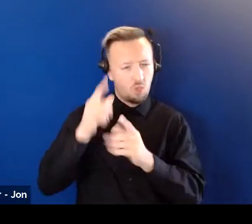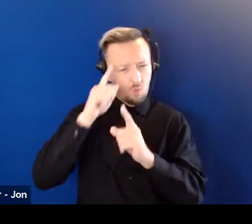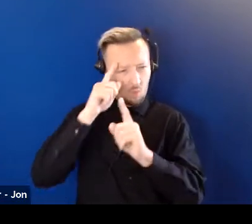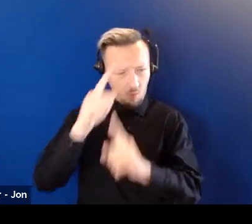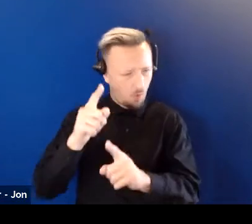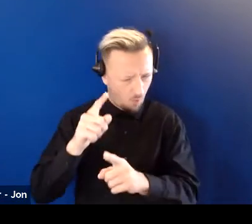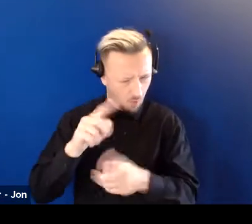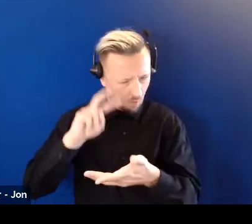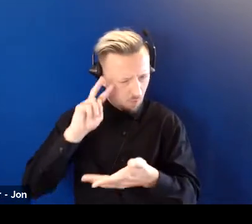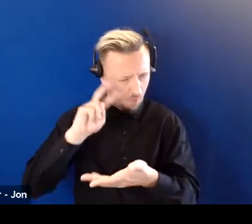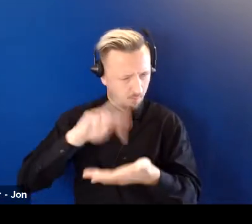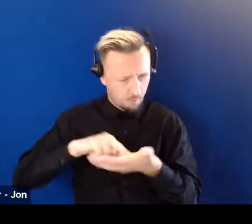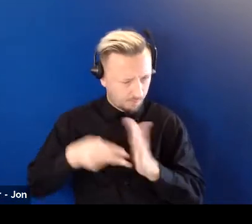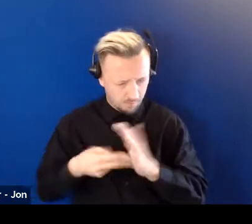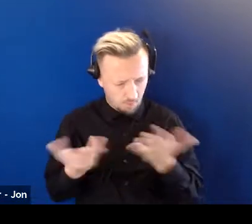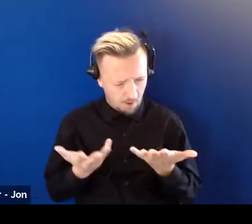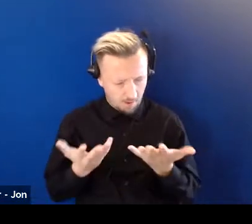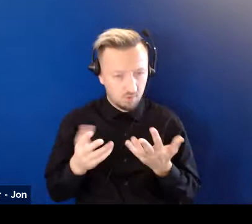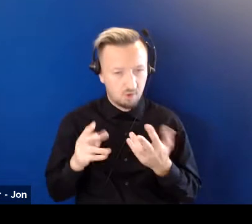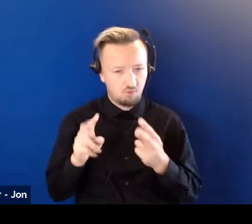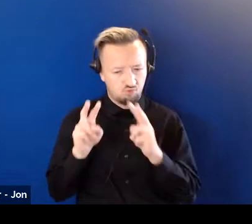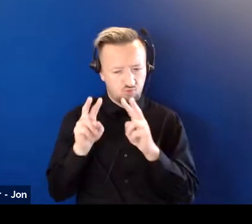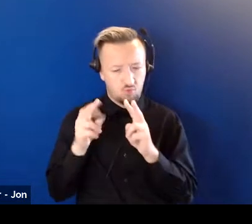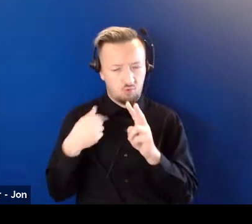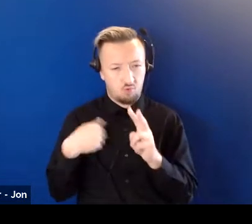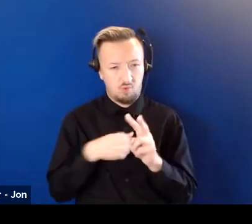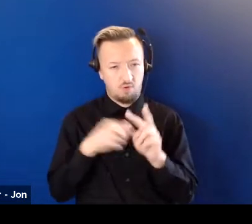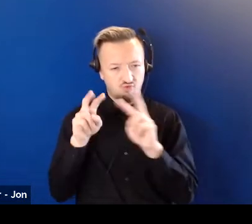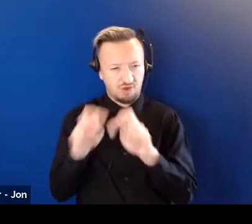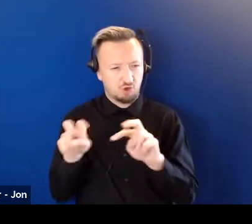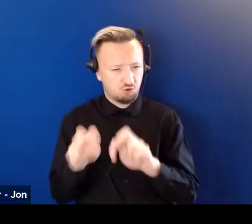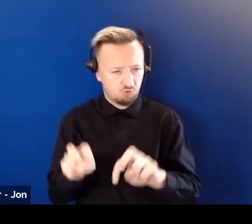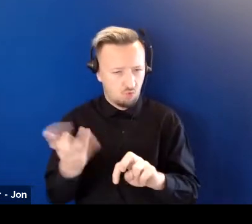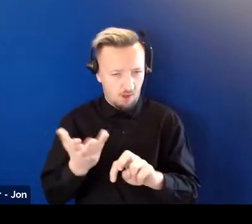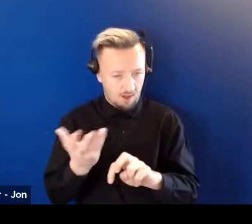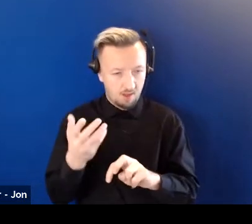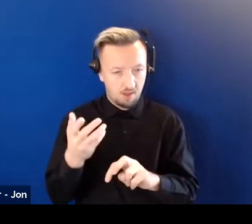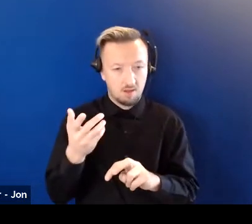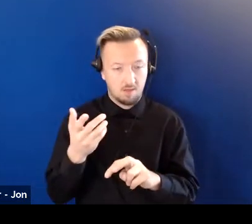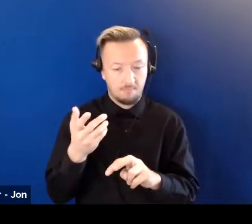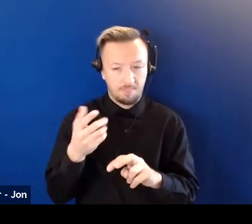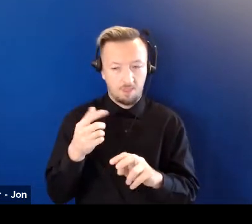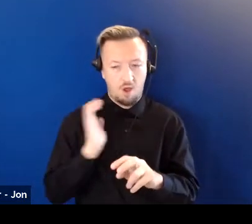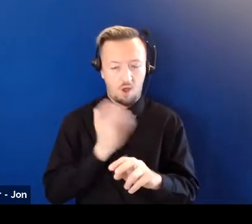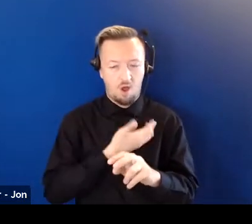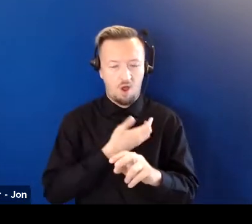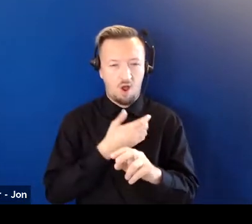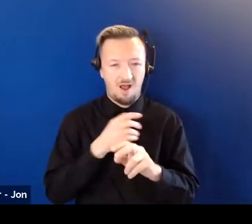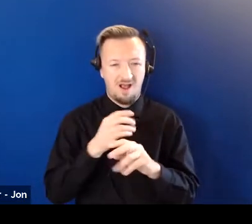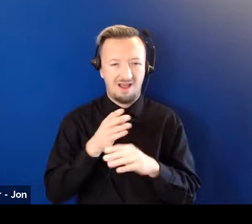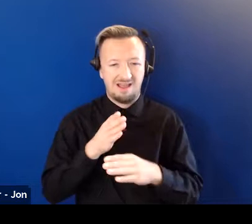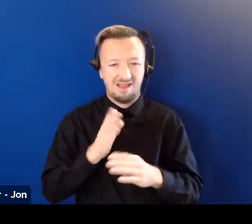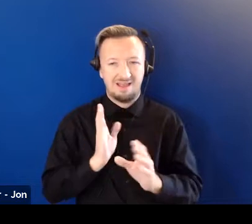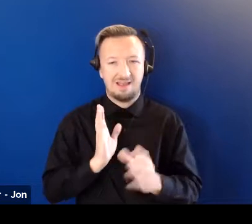at what are we going to learn from the intervention that we're testing that will lead